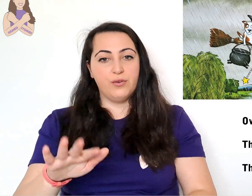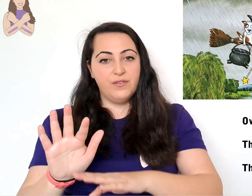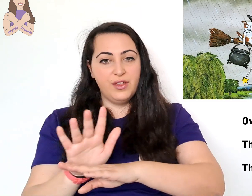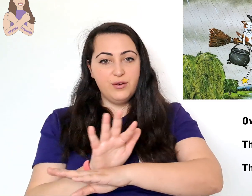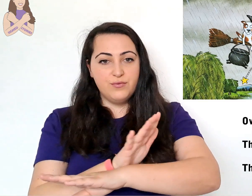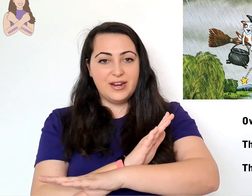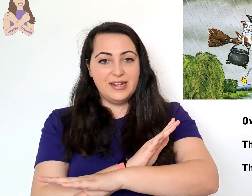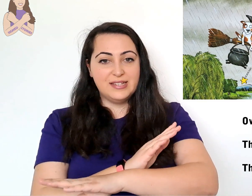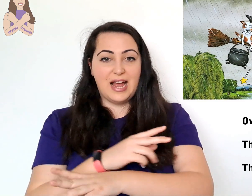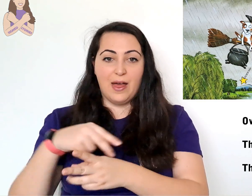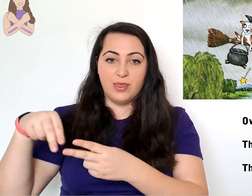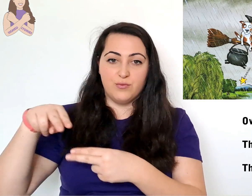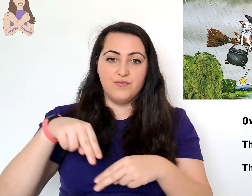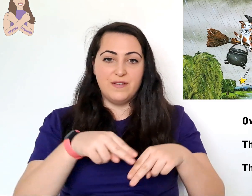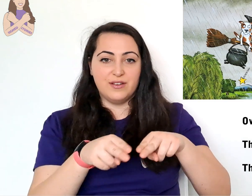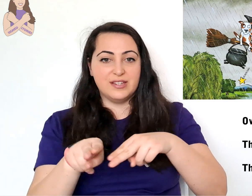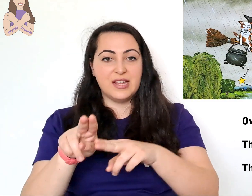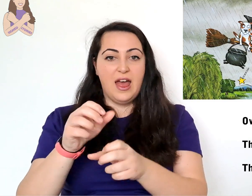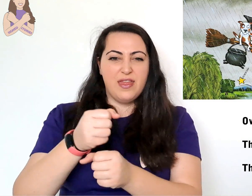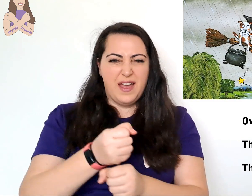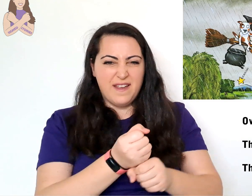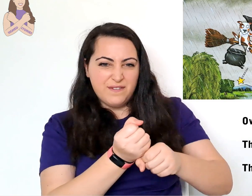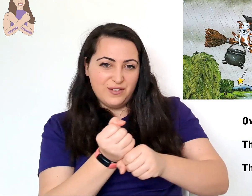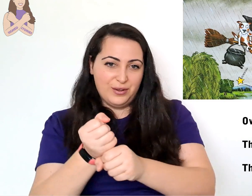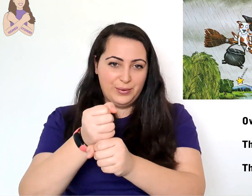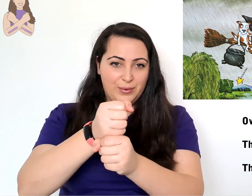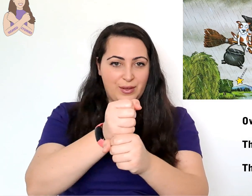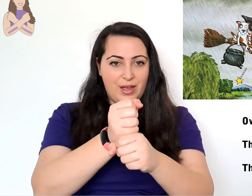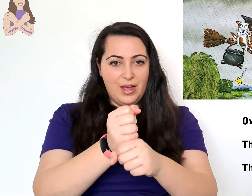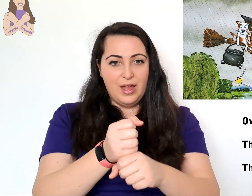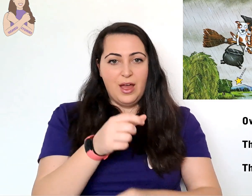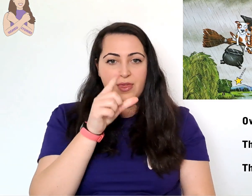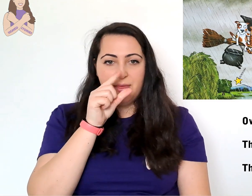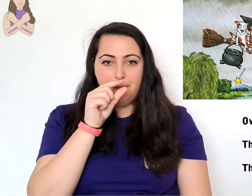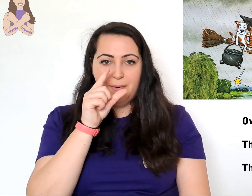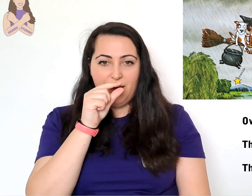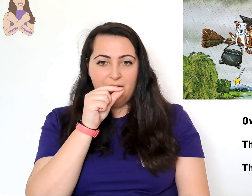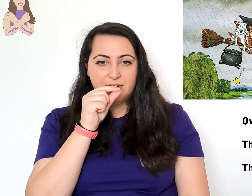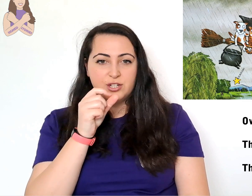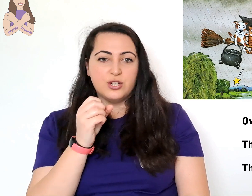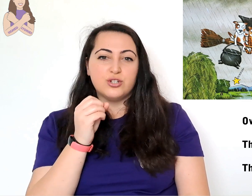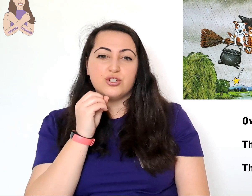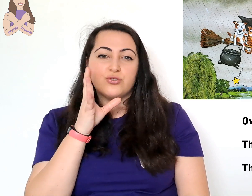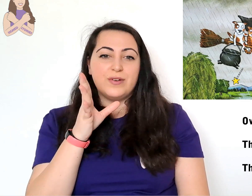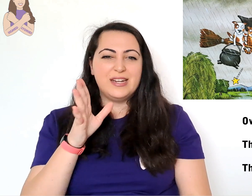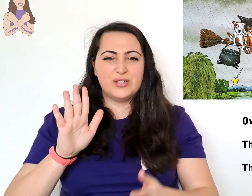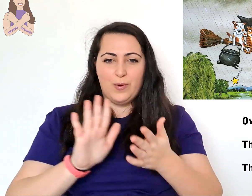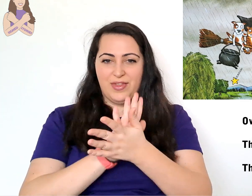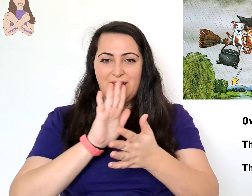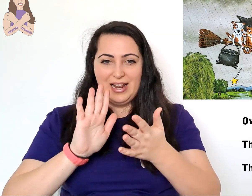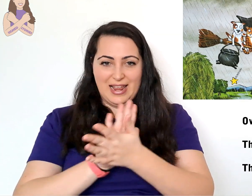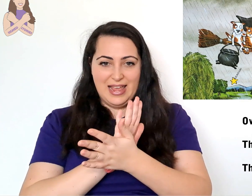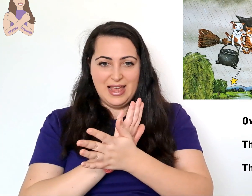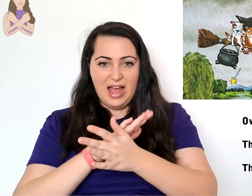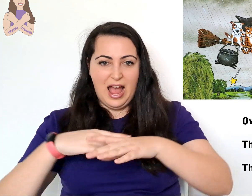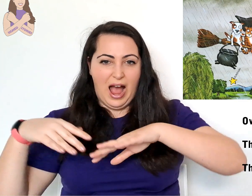Over the reeds and the rivers they flew. The bird shrieked with glee and